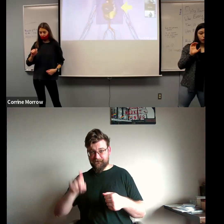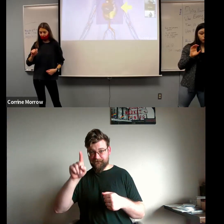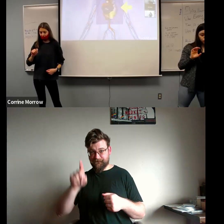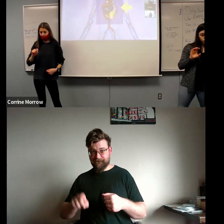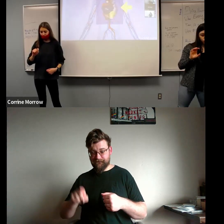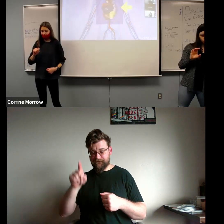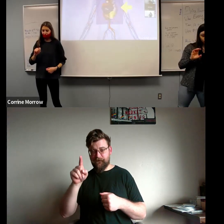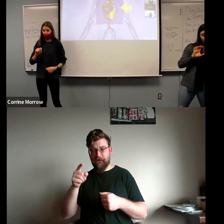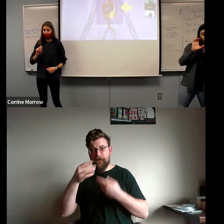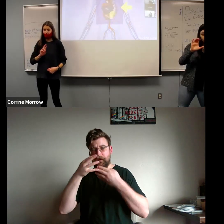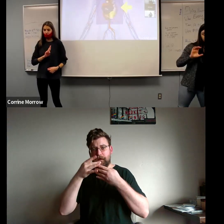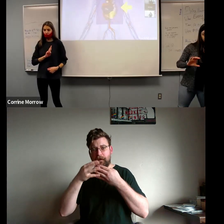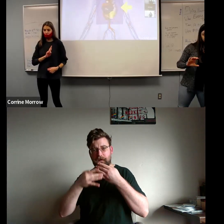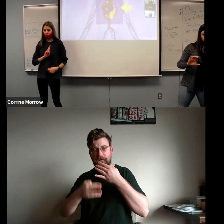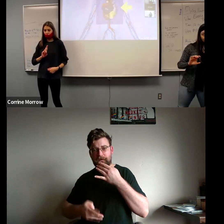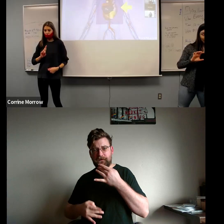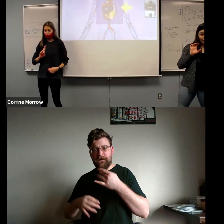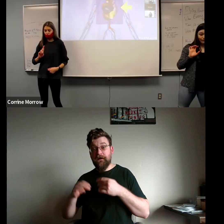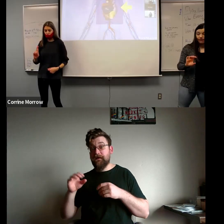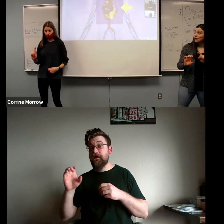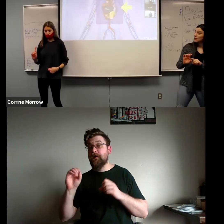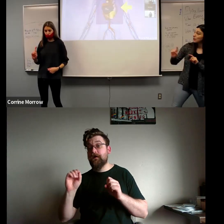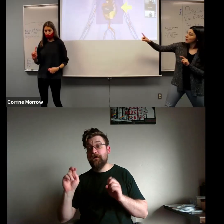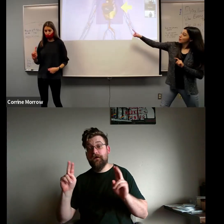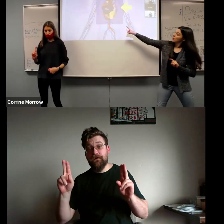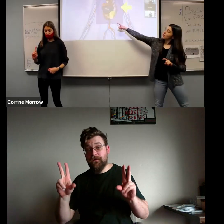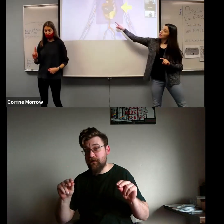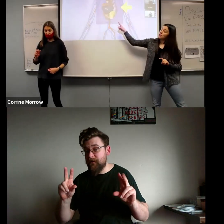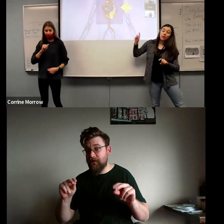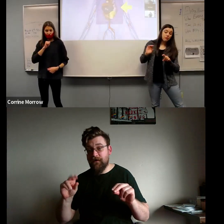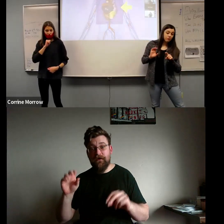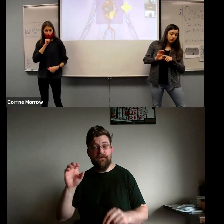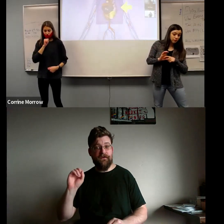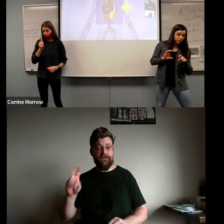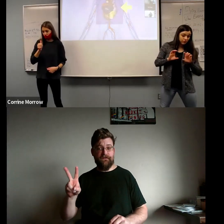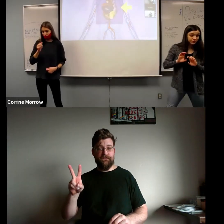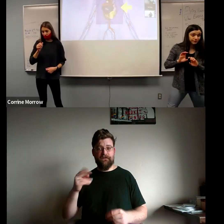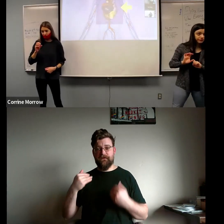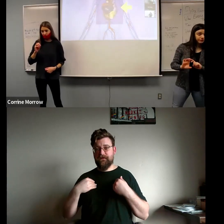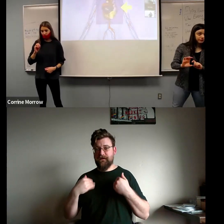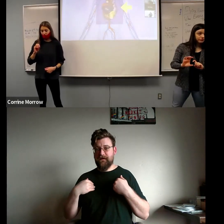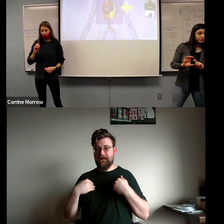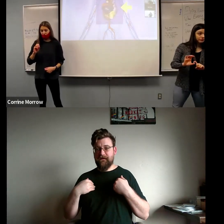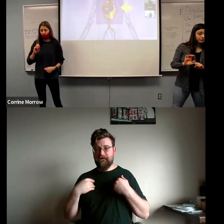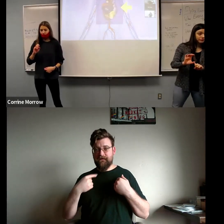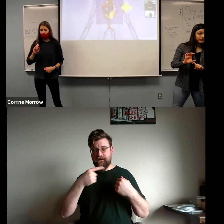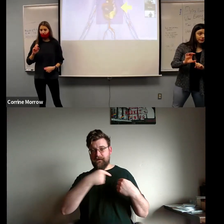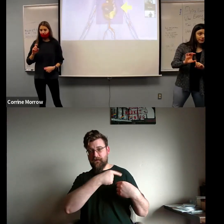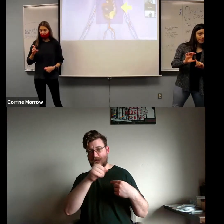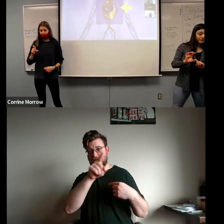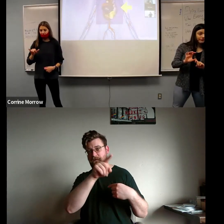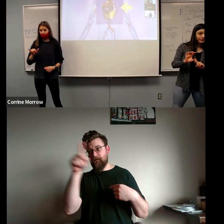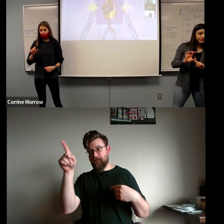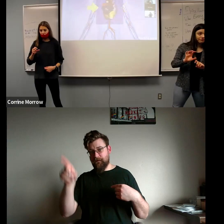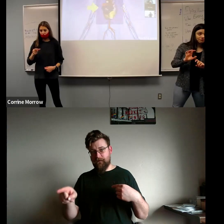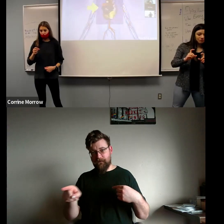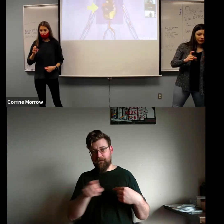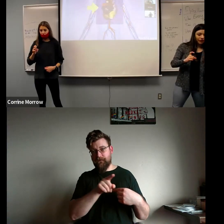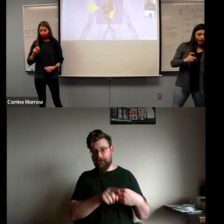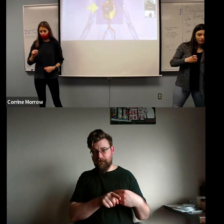deoxygenated blood into the lungs so that carbon dioxide can be dropped off and oxygen can be picked up. The left side of the